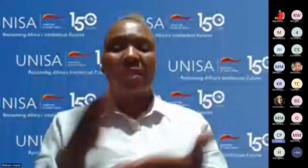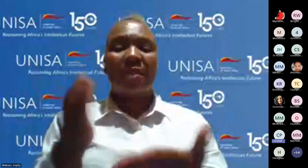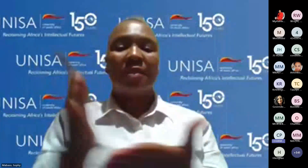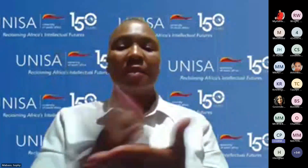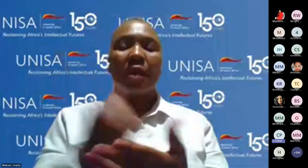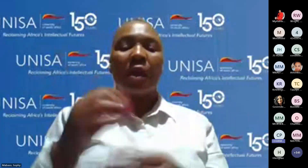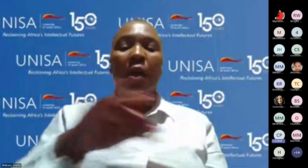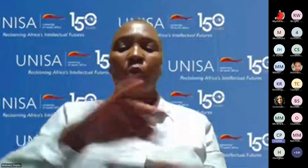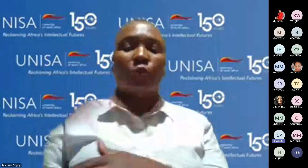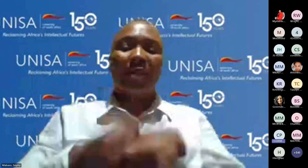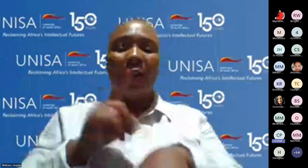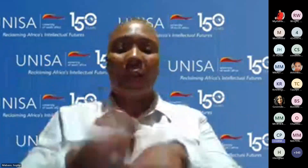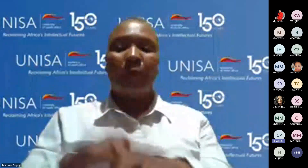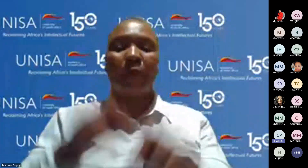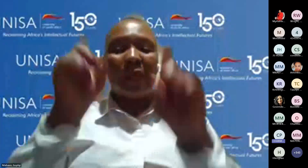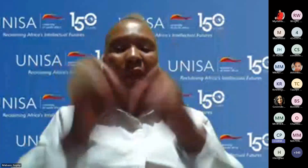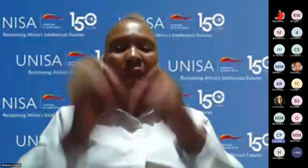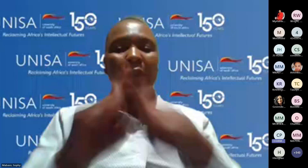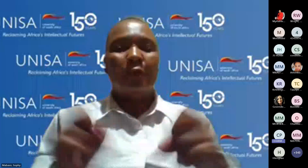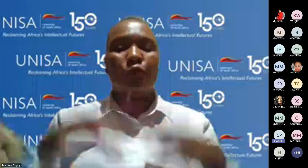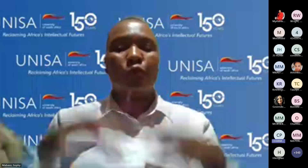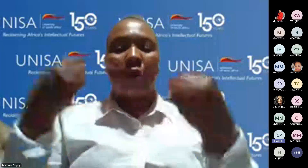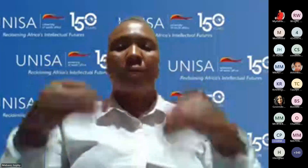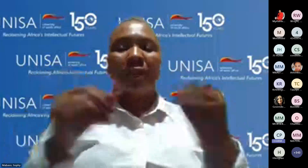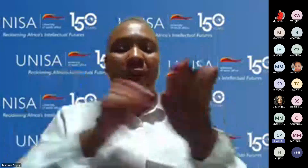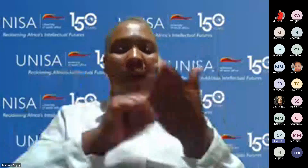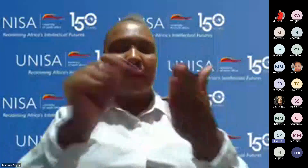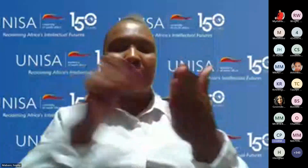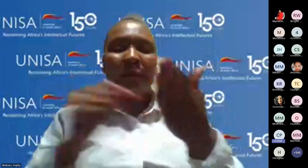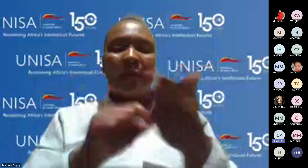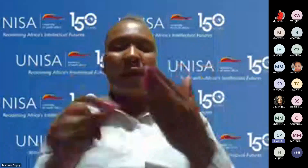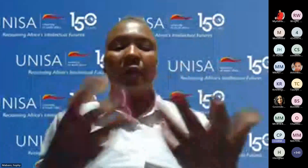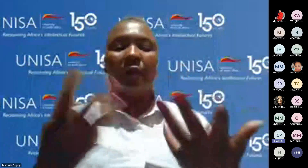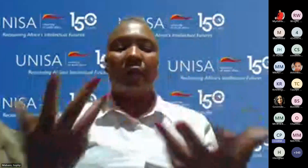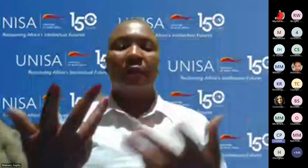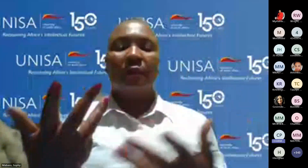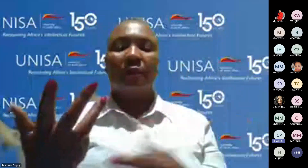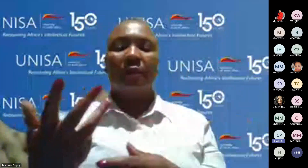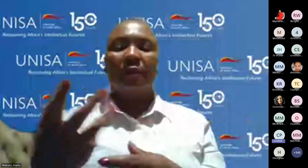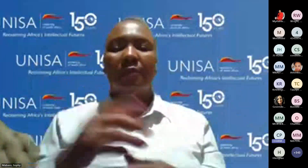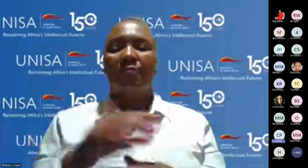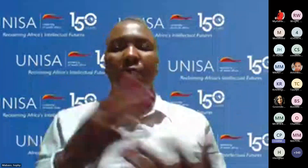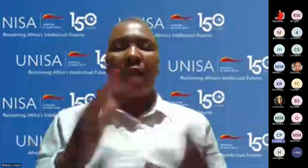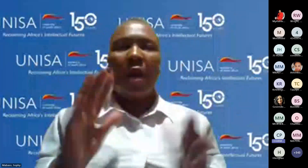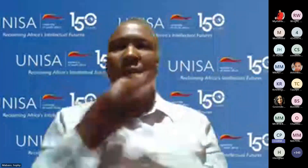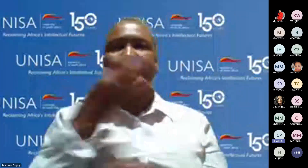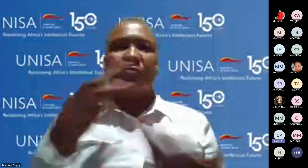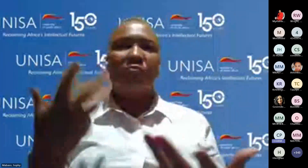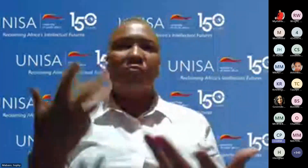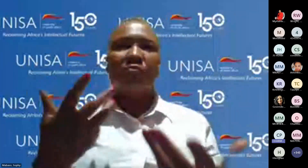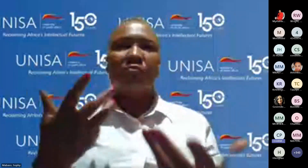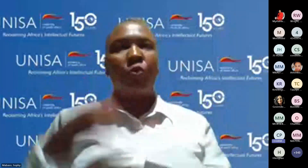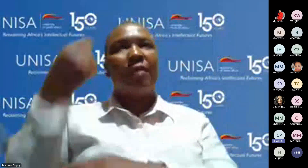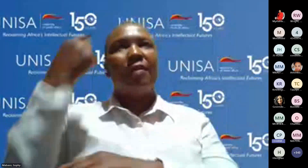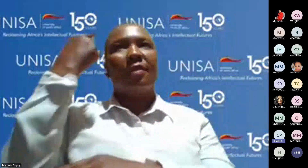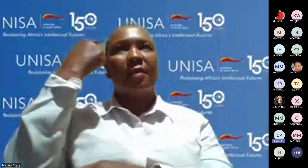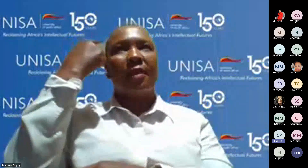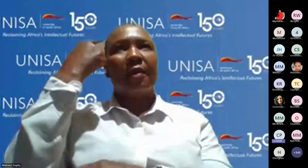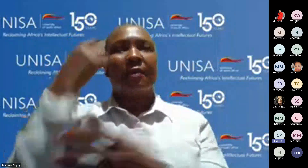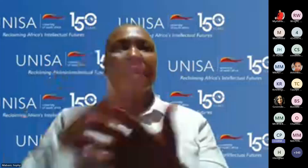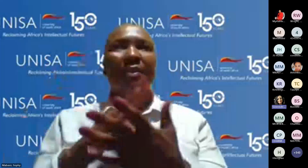away time, especially when you're busy writing and you, how do I say, you're thinking and then suddenly